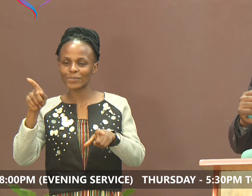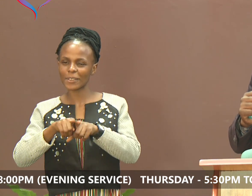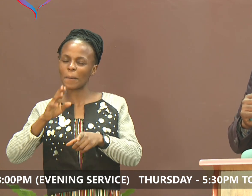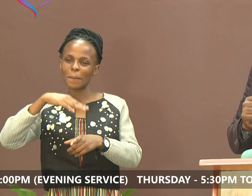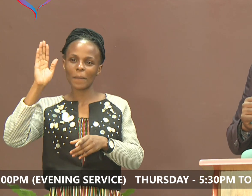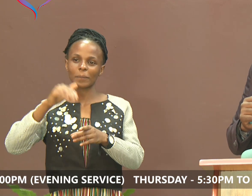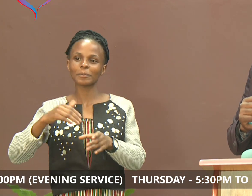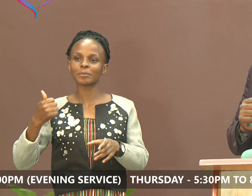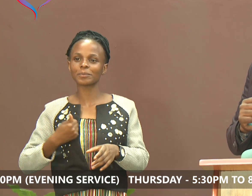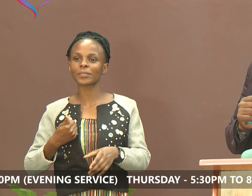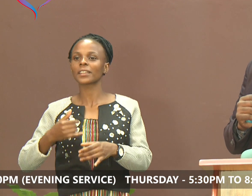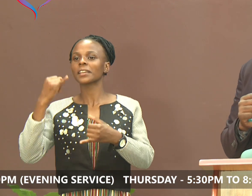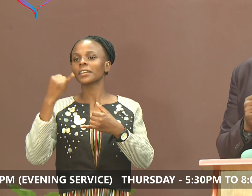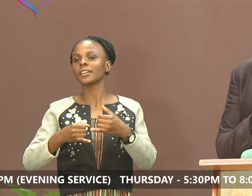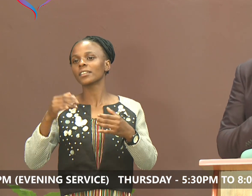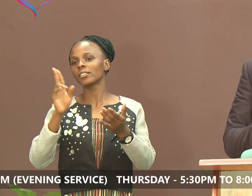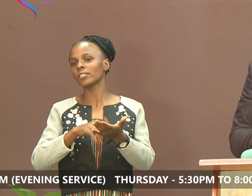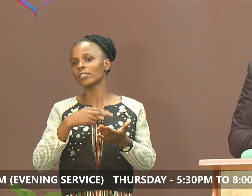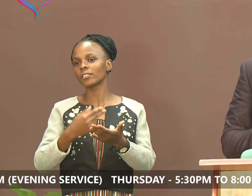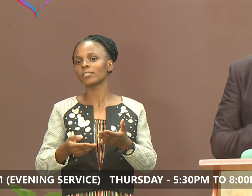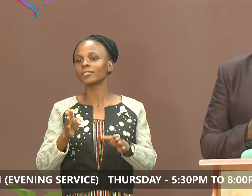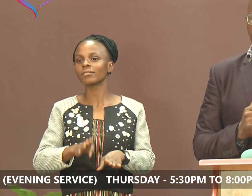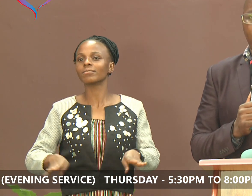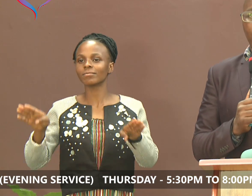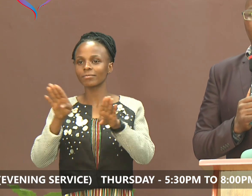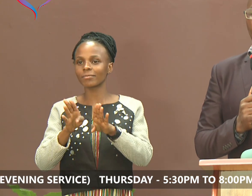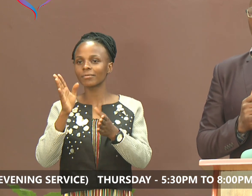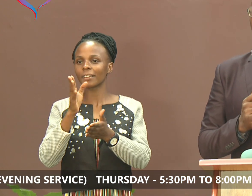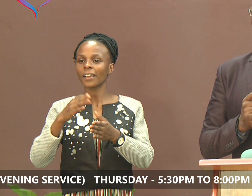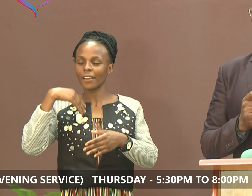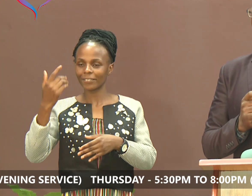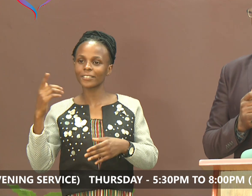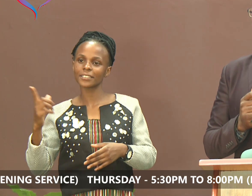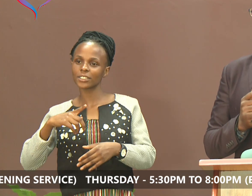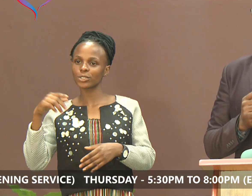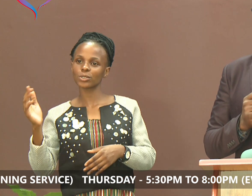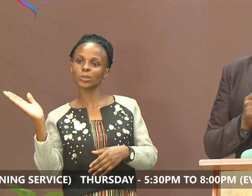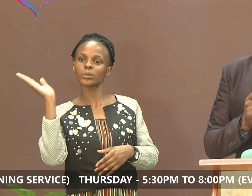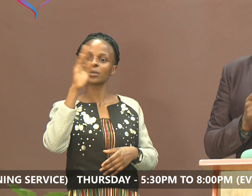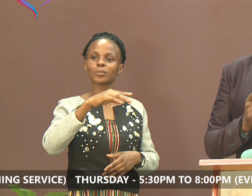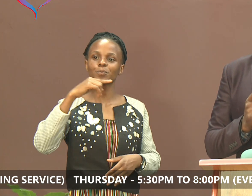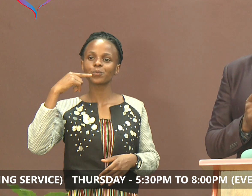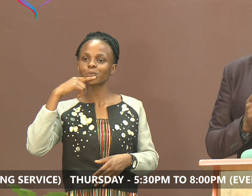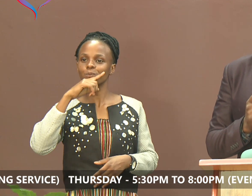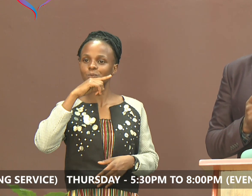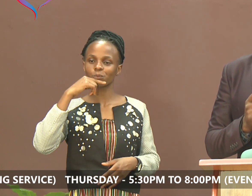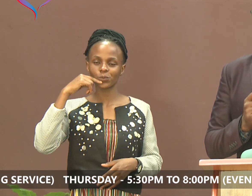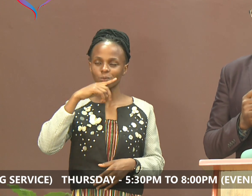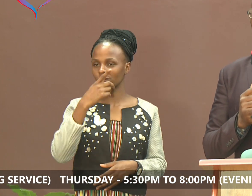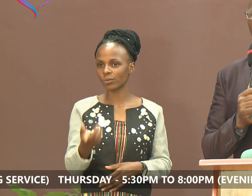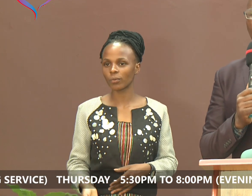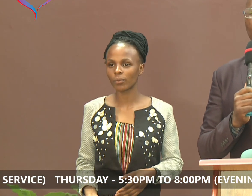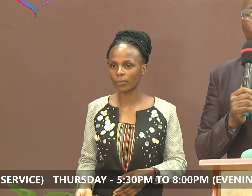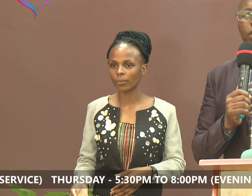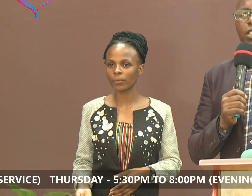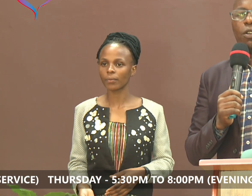mugaana okukiriziganya ku bino we muti ng'agenda ku social media. Kuba yeri bayogerera ebintu bibata criticizing olubibagamba bonanga